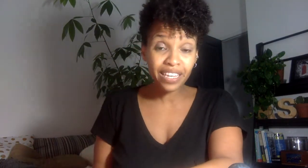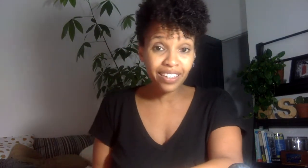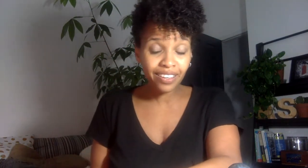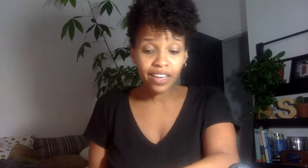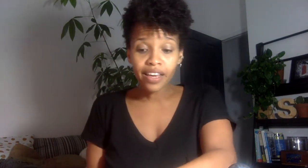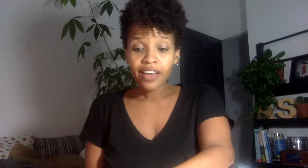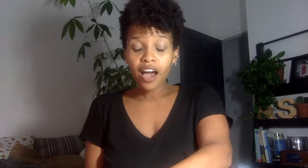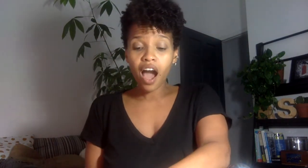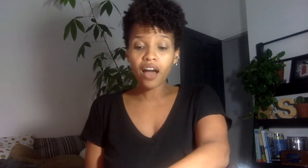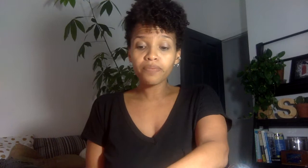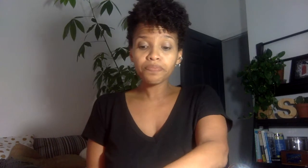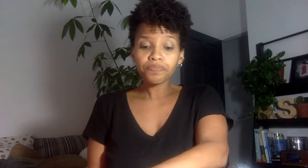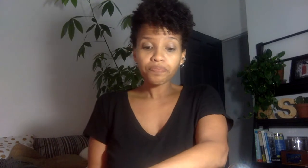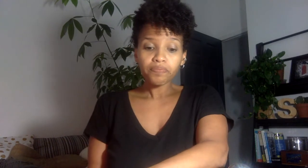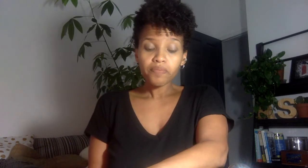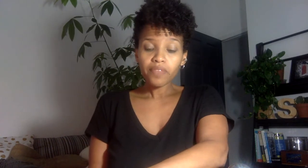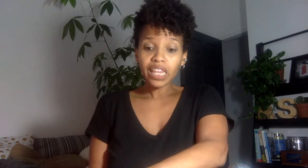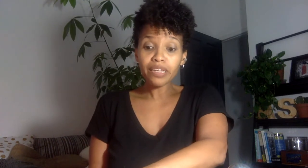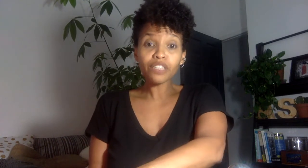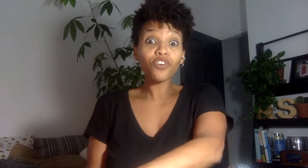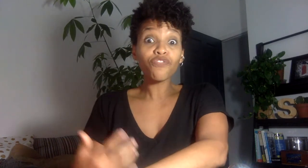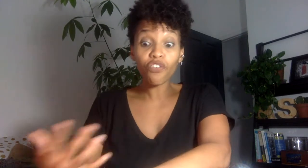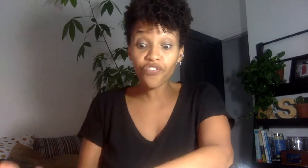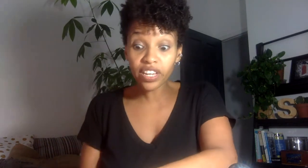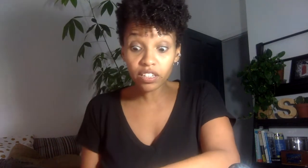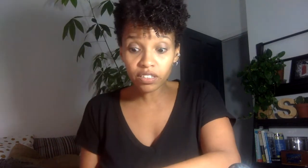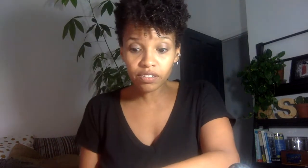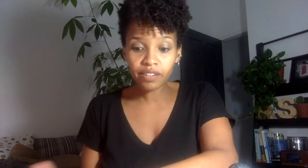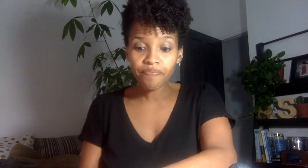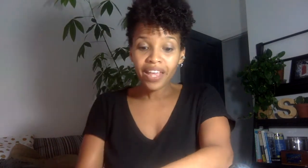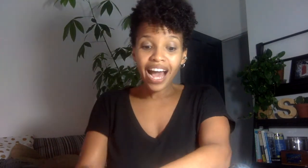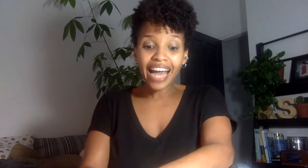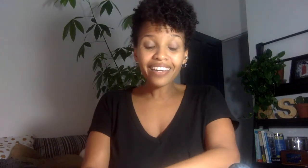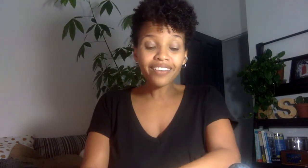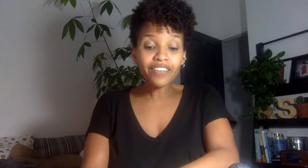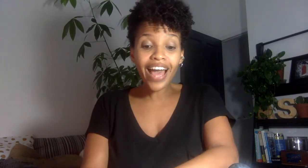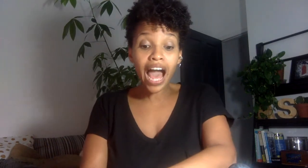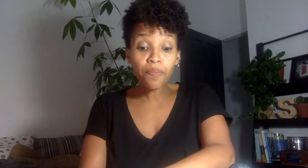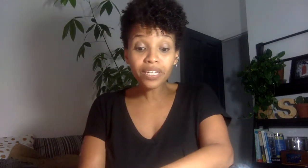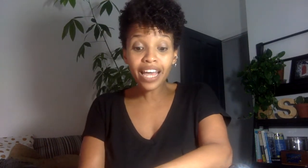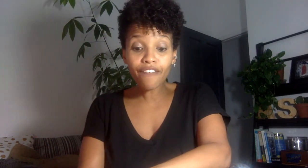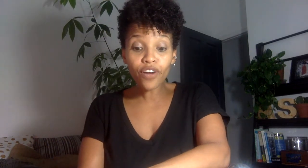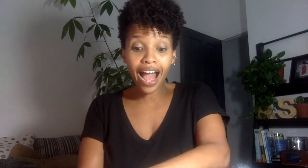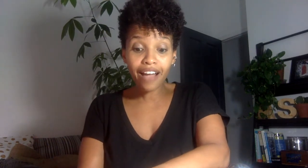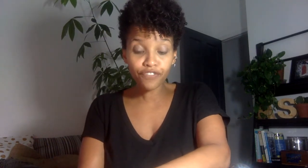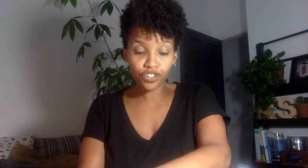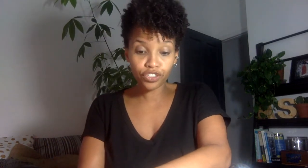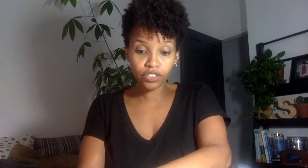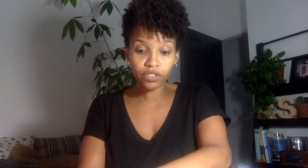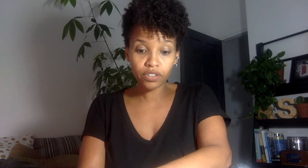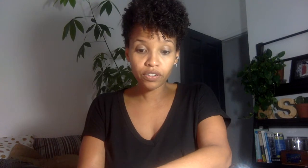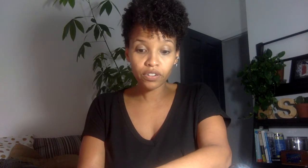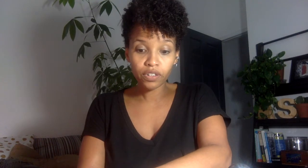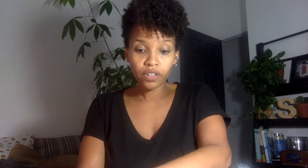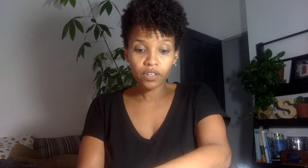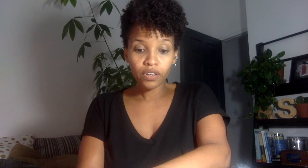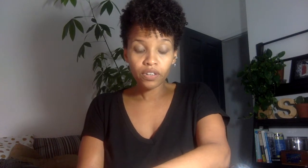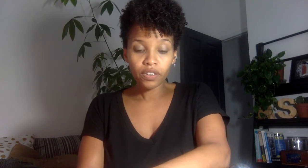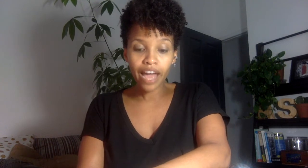happy, makes me feel fulfilled. I can live happily ever after. Actually,